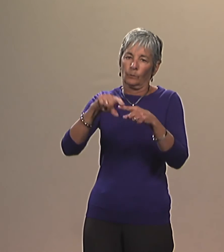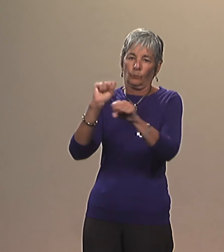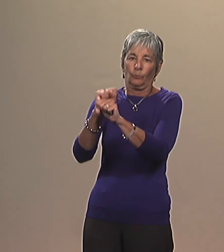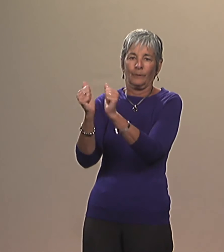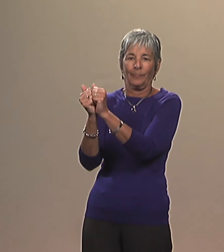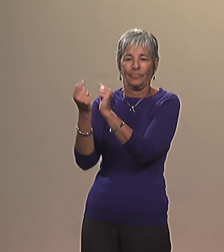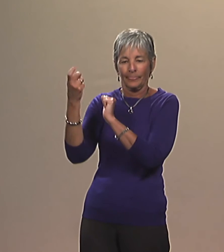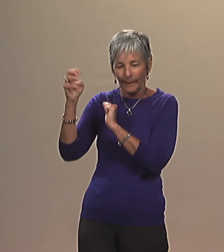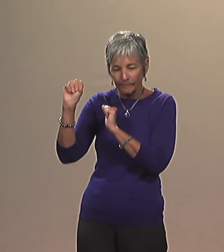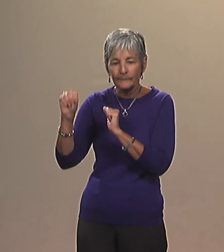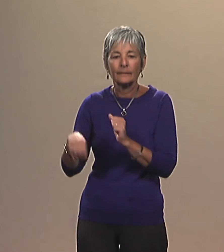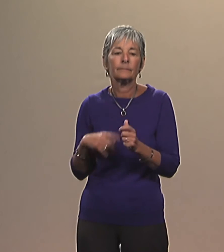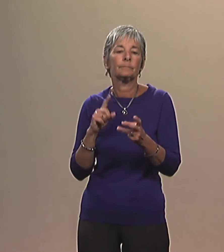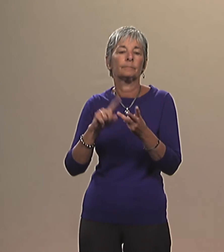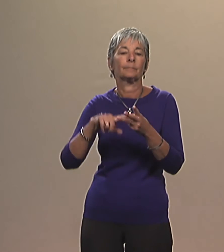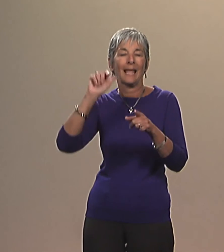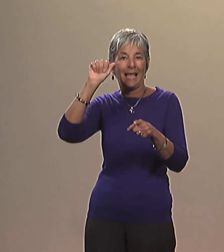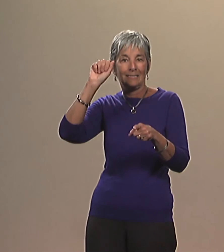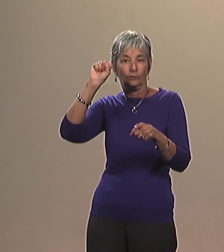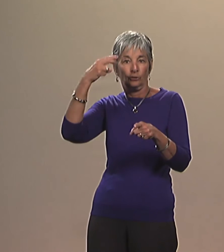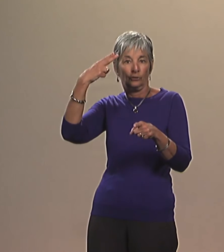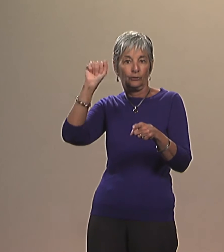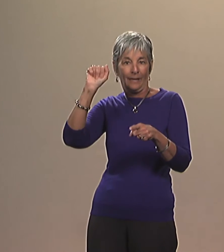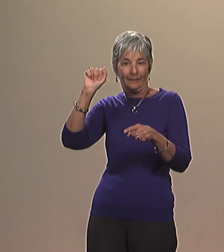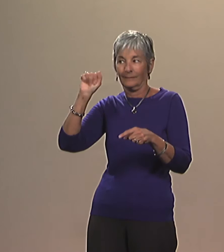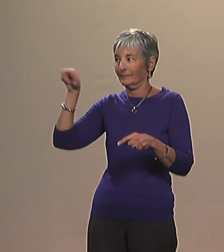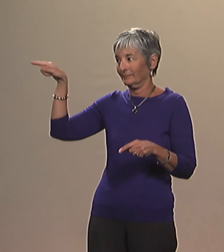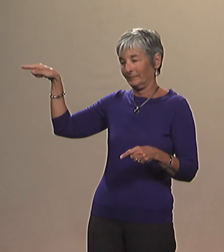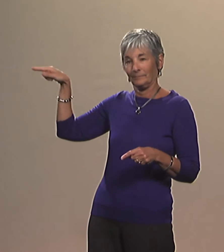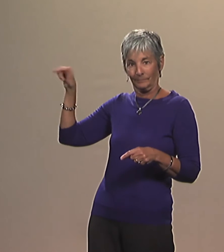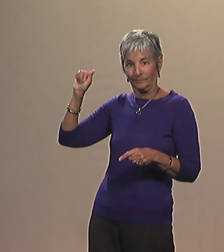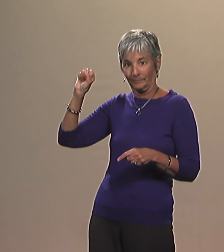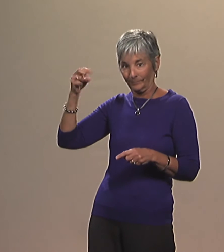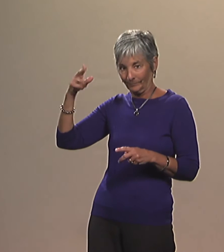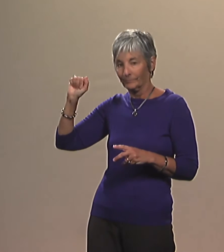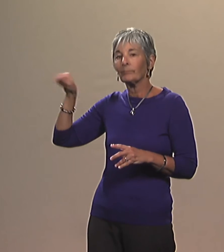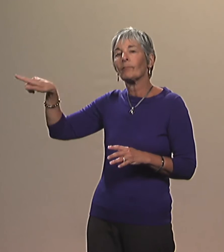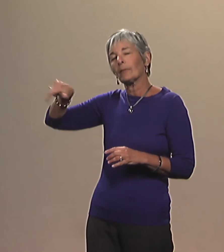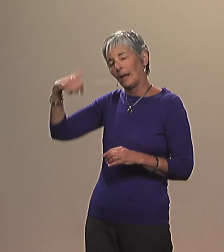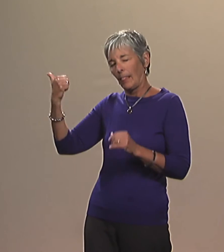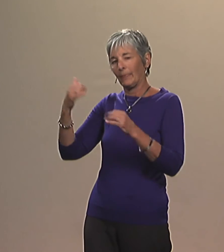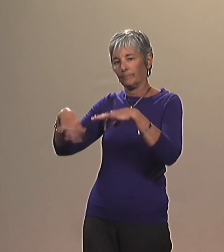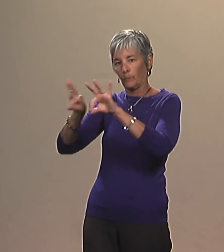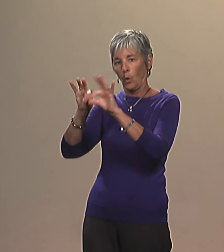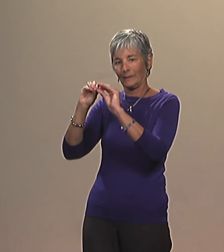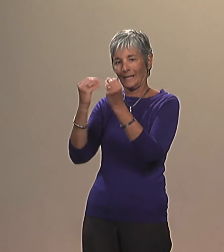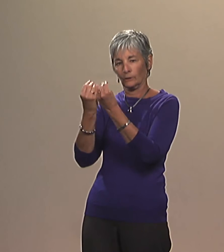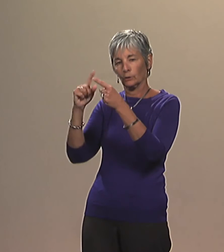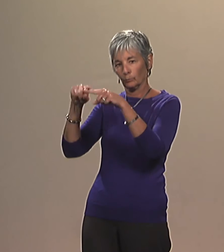them. Next is ASHA. This is another important organization to work with.